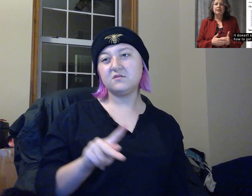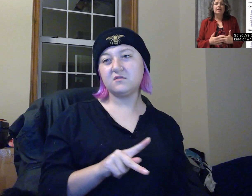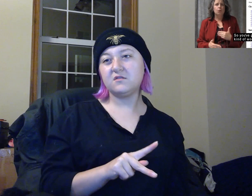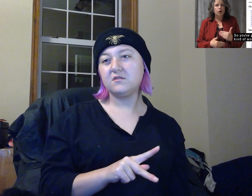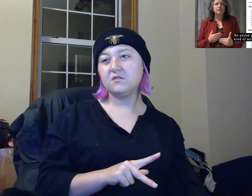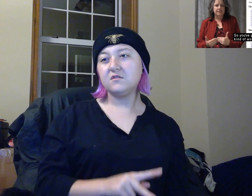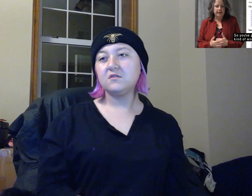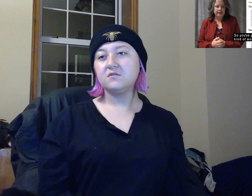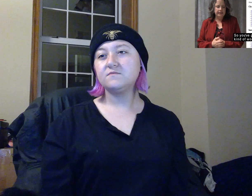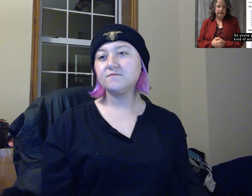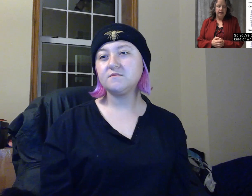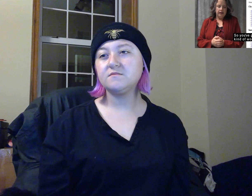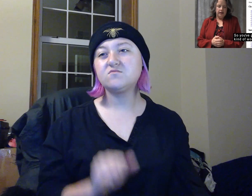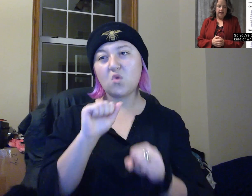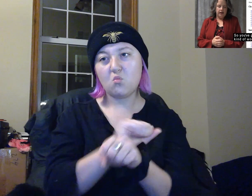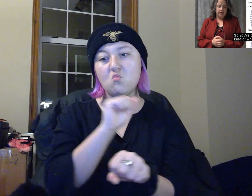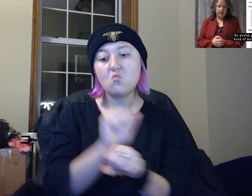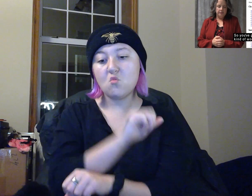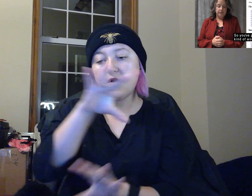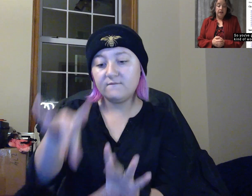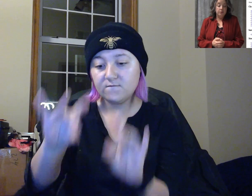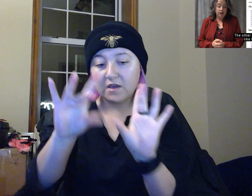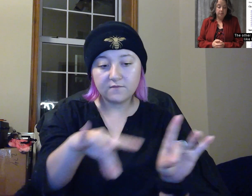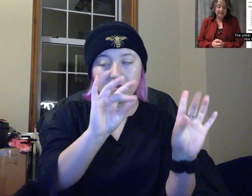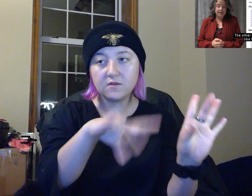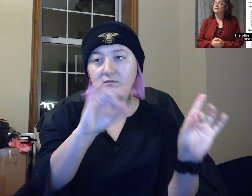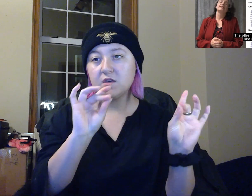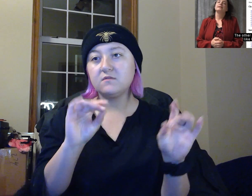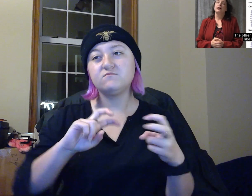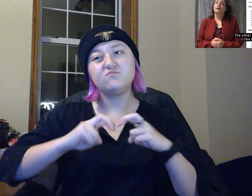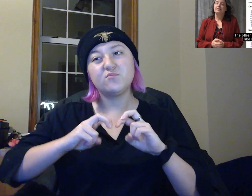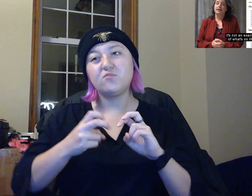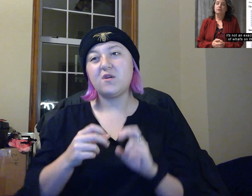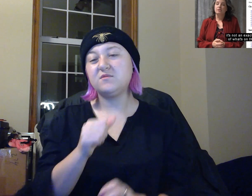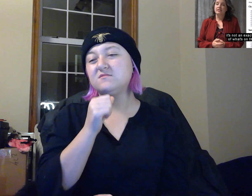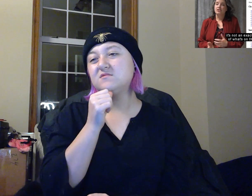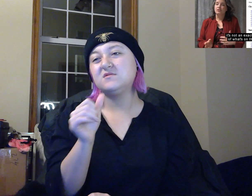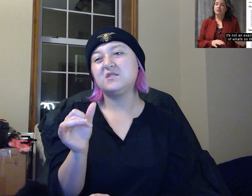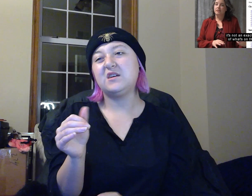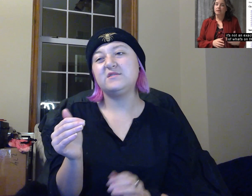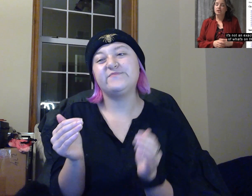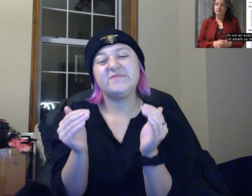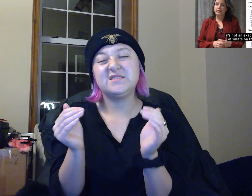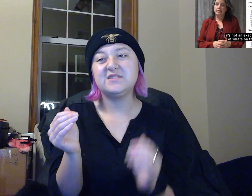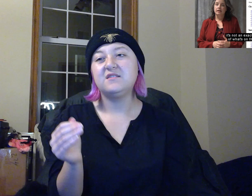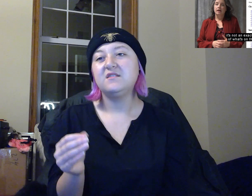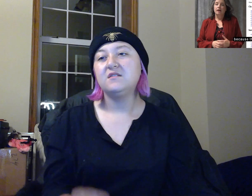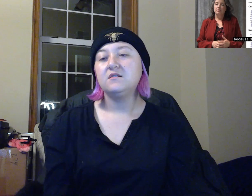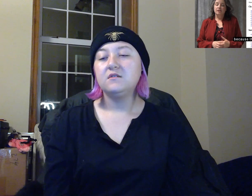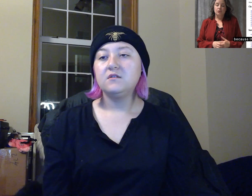to really kind of work to find it. The other problem is, like I said, it's not an exact representation of what's on the original